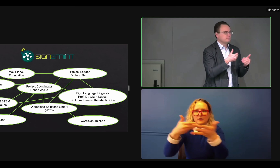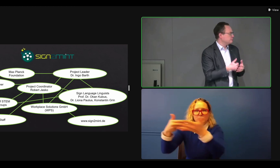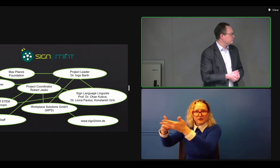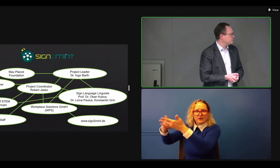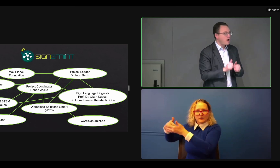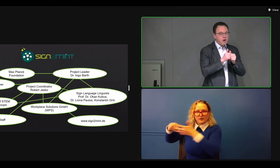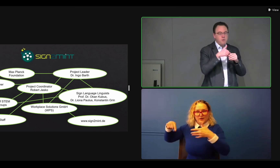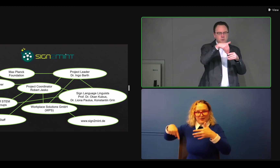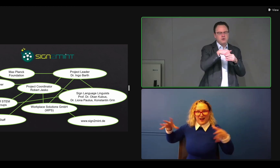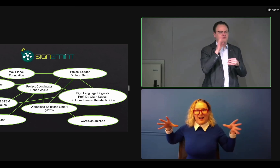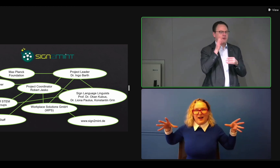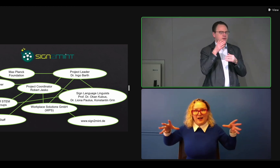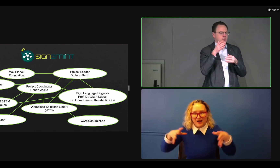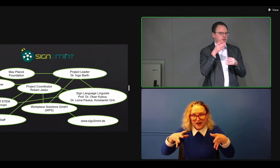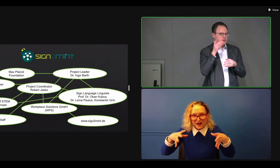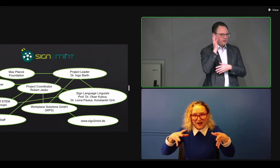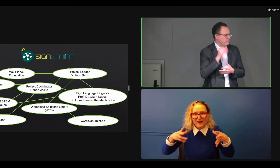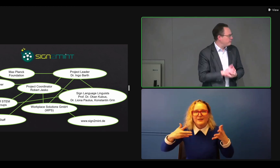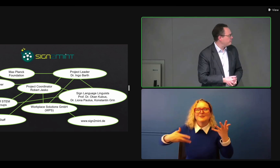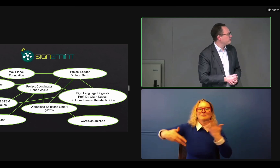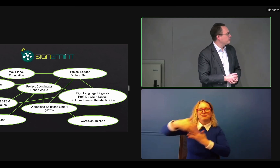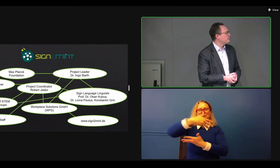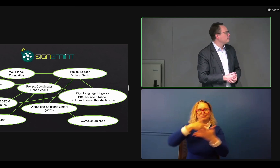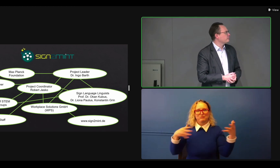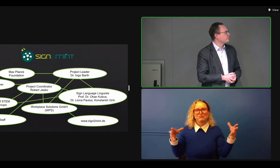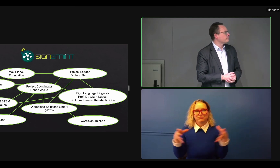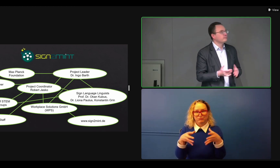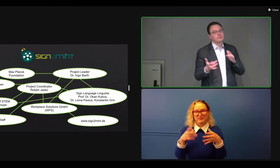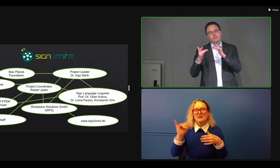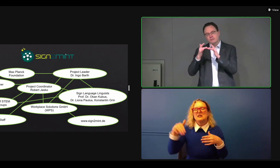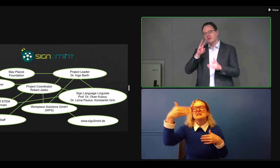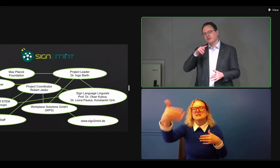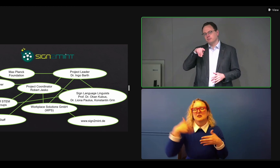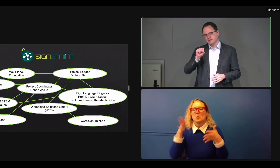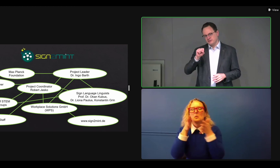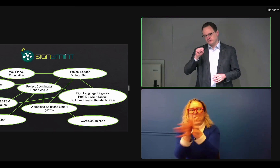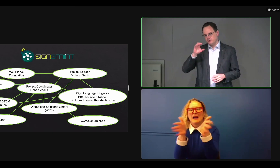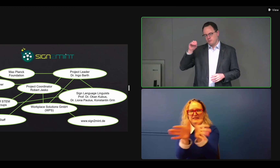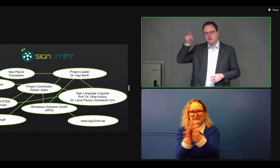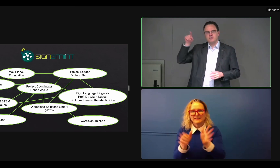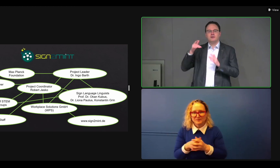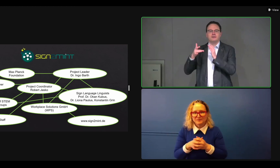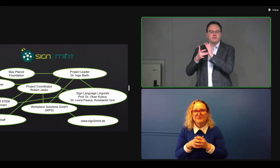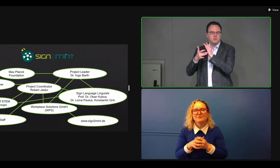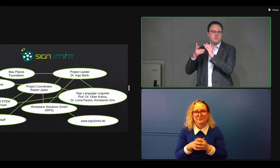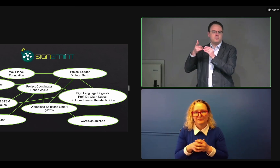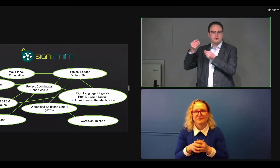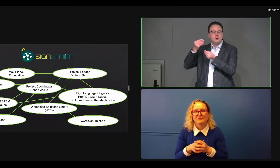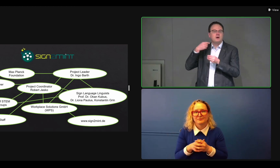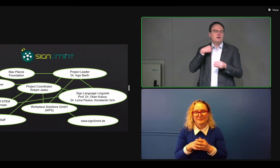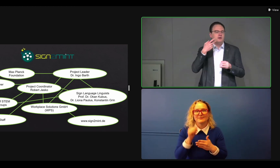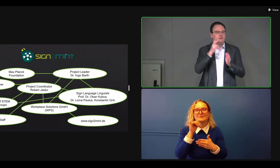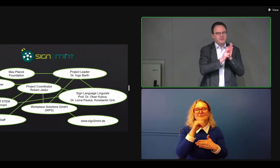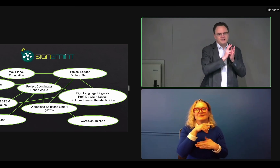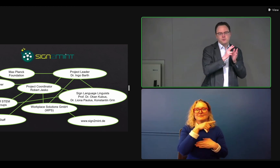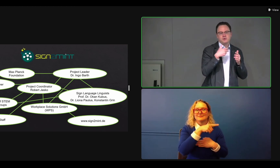5 participants, 5 experts that could support us in this. And I'll talk more about that as the presentation goes on. And then, of course,